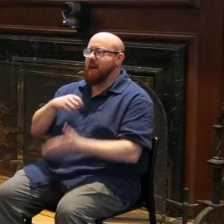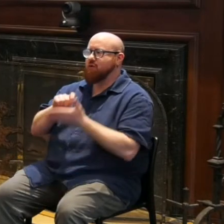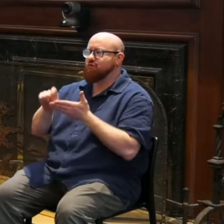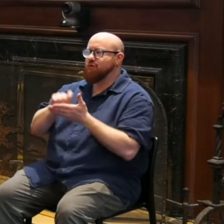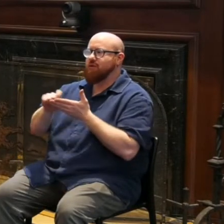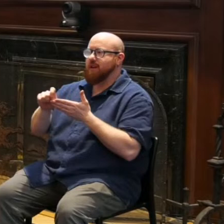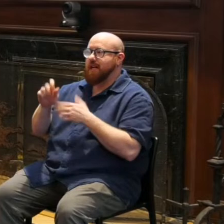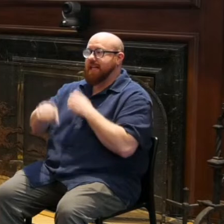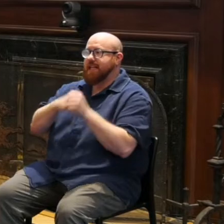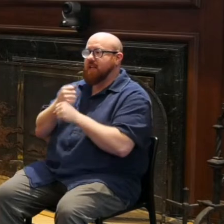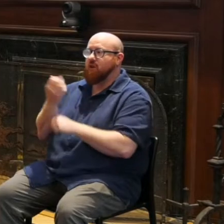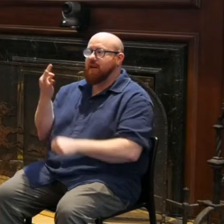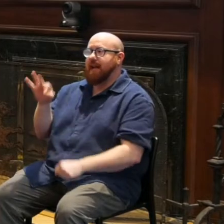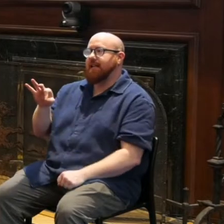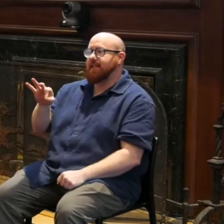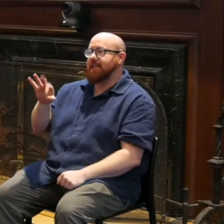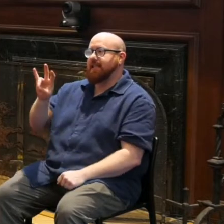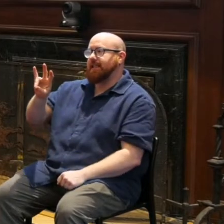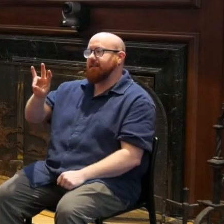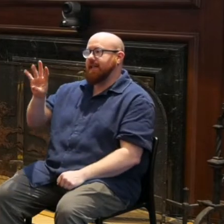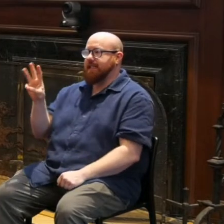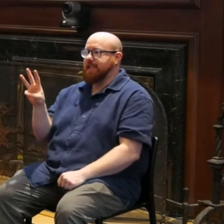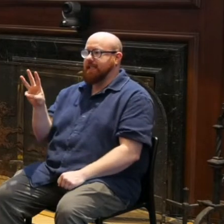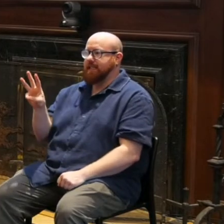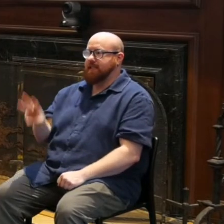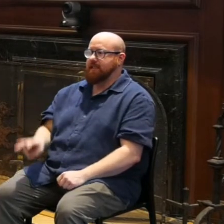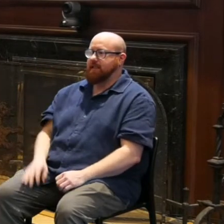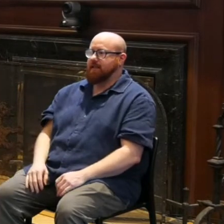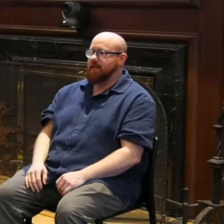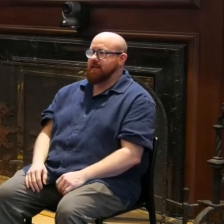in 1976.